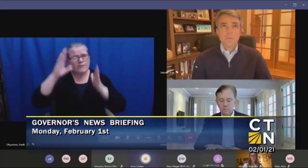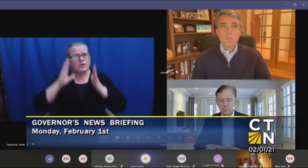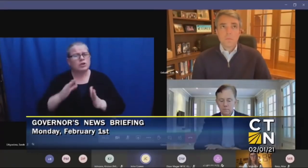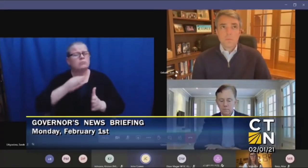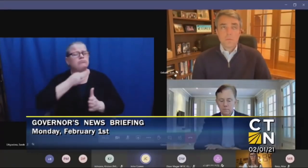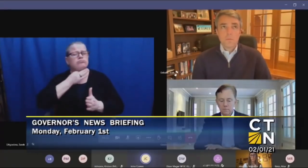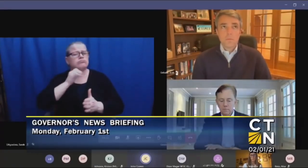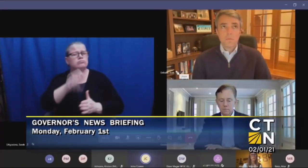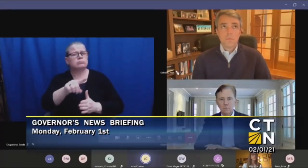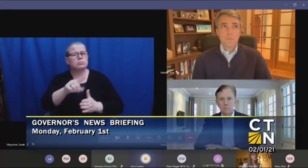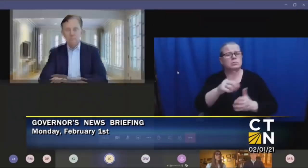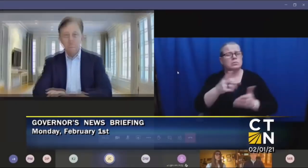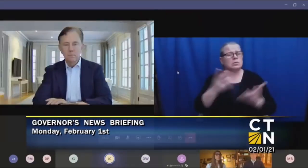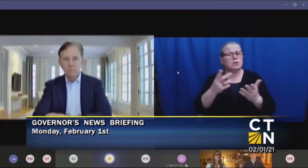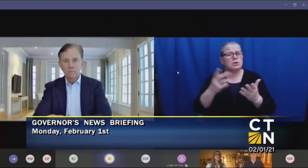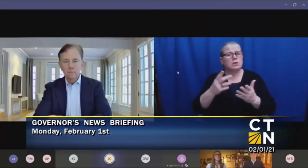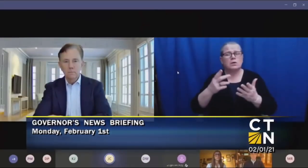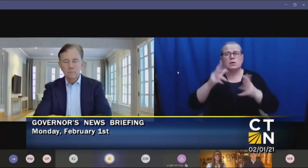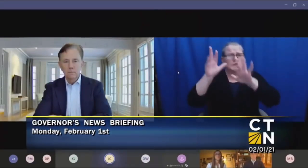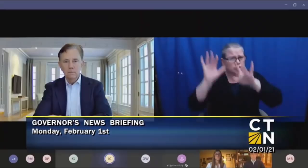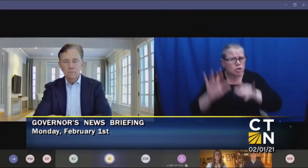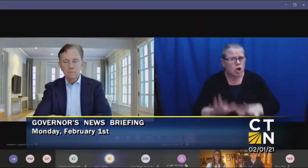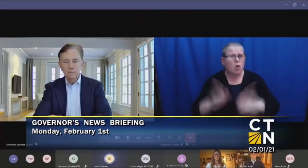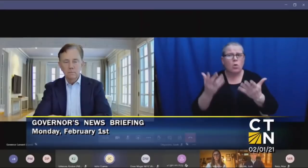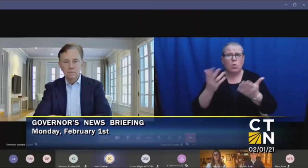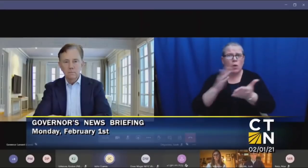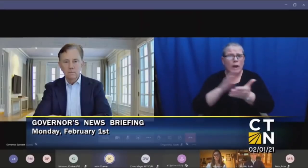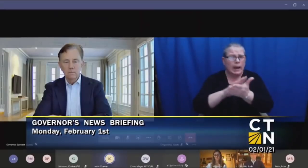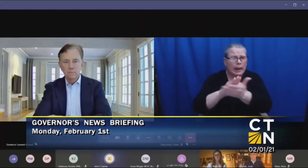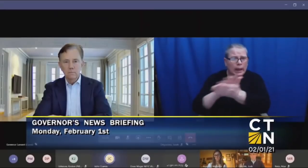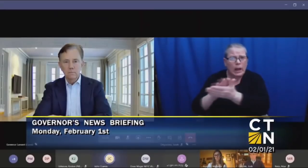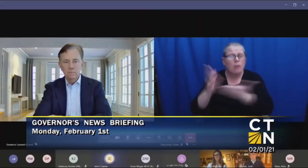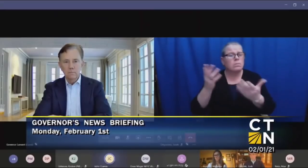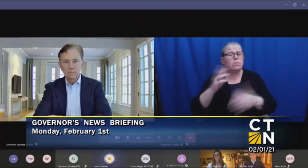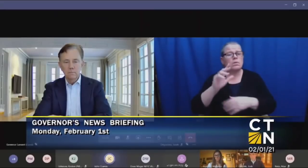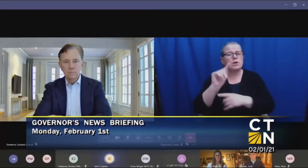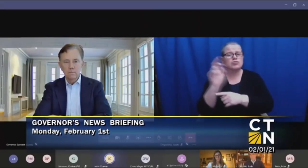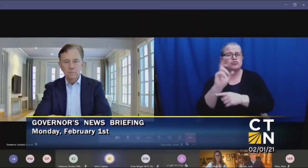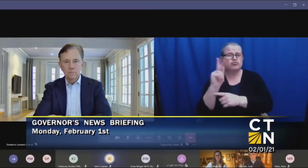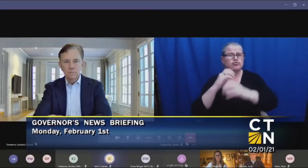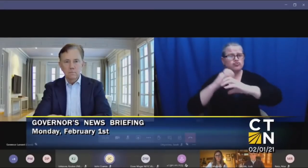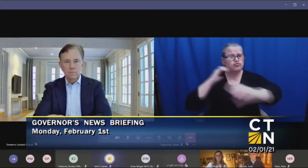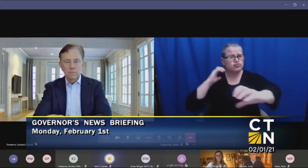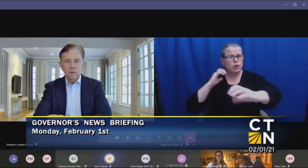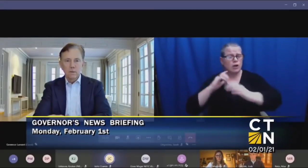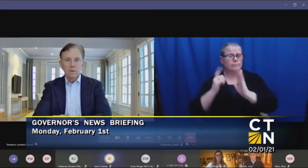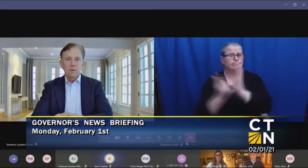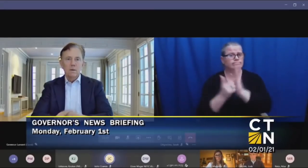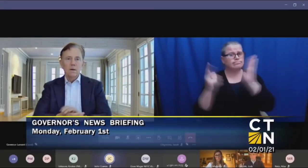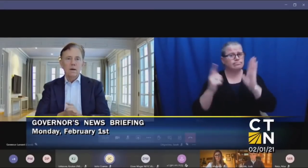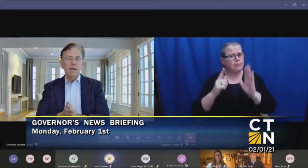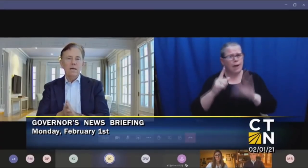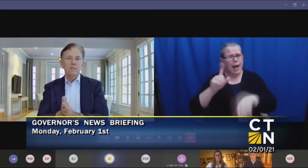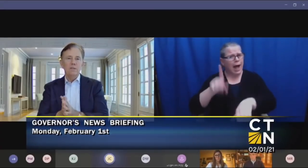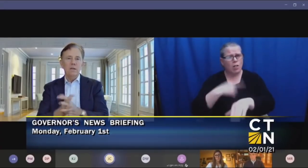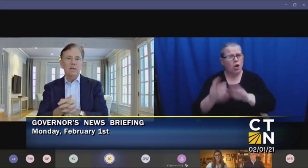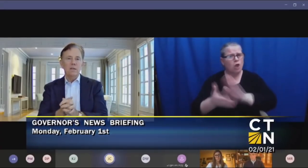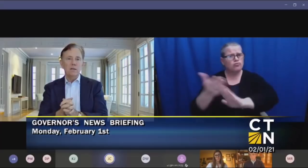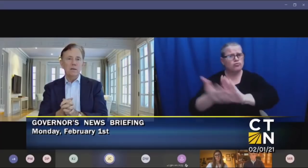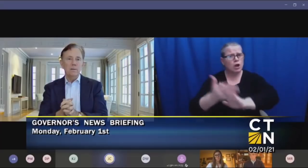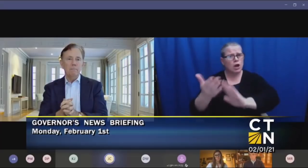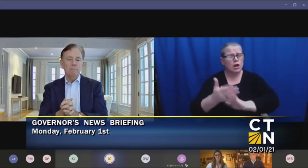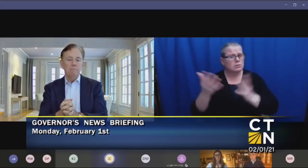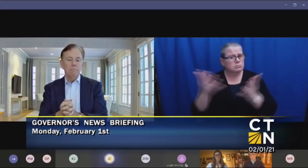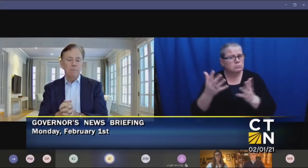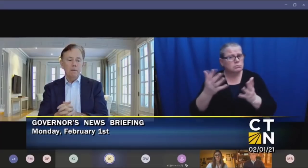are with storm cleanup, how long you expect the tractor trailer restrictions to last, et cetera? I can tell you